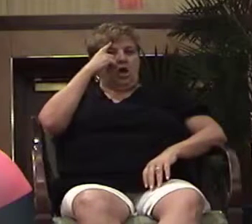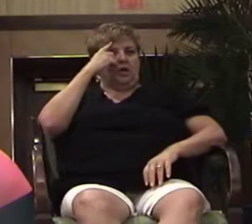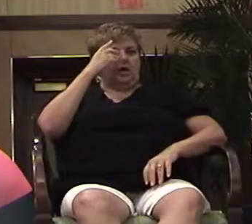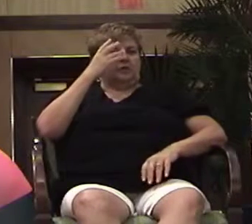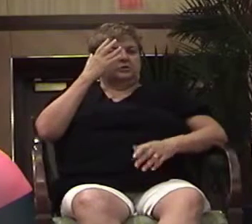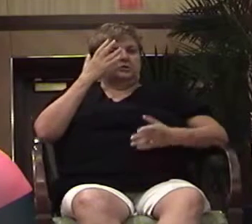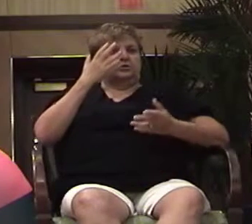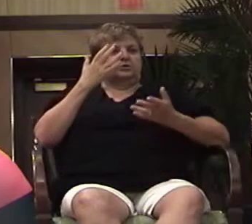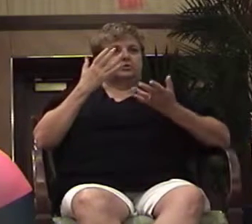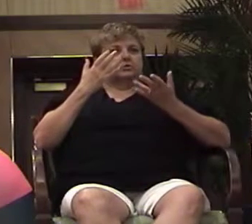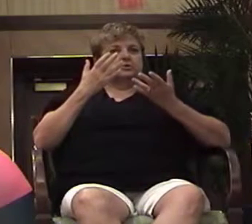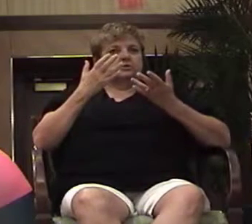the gas pipe right then.